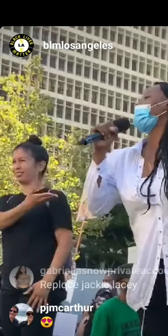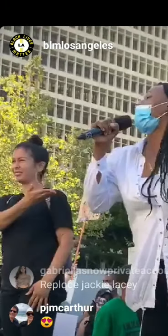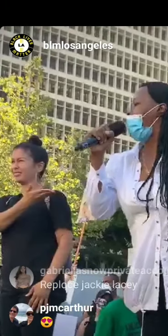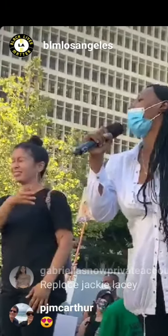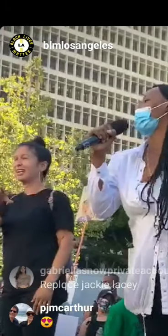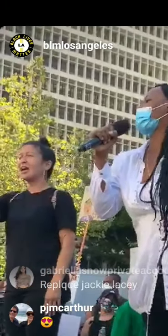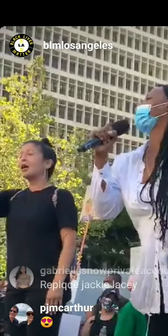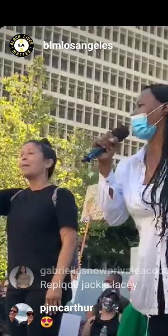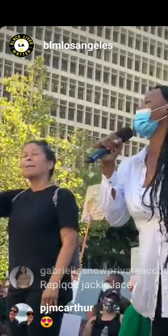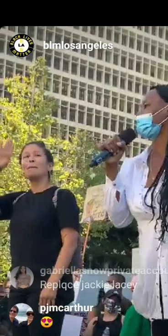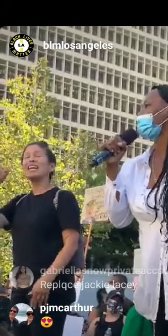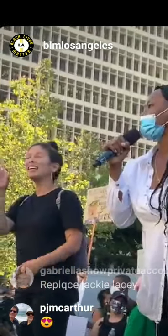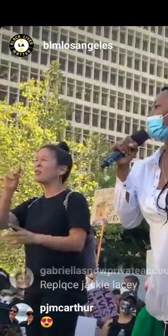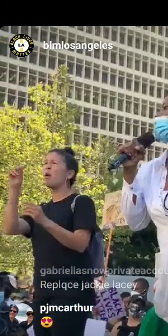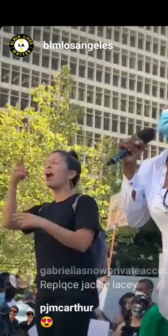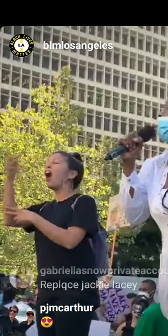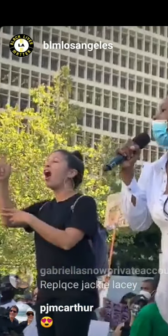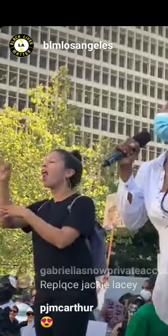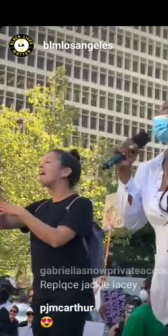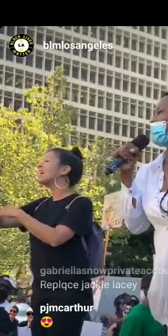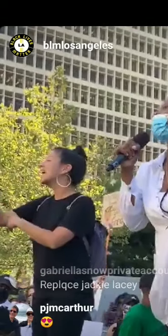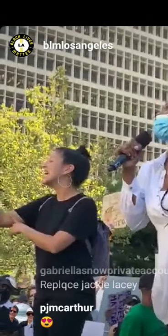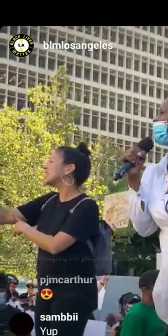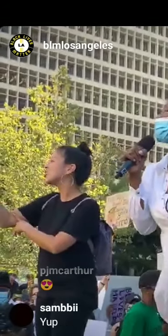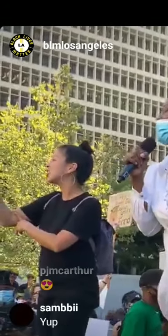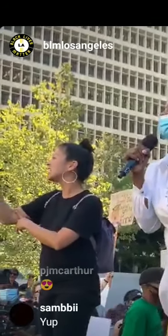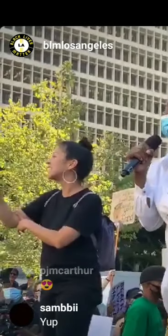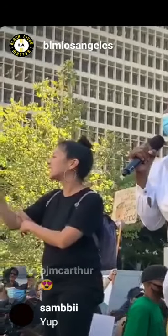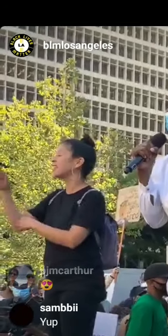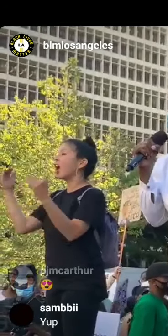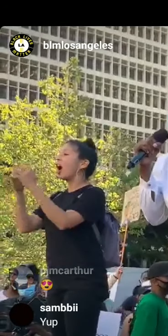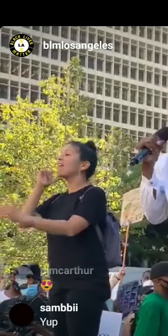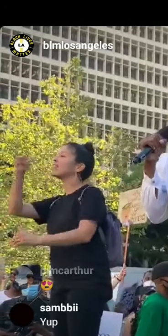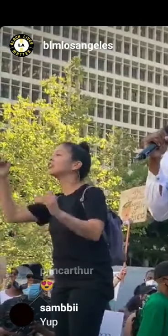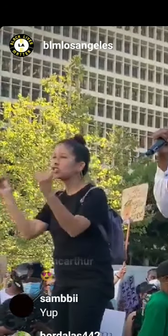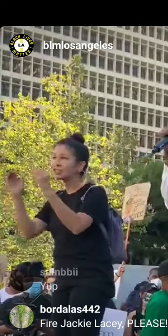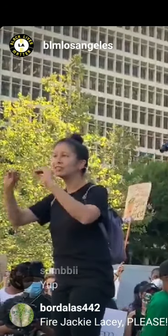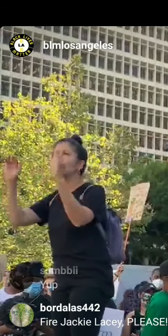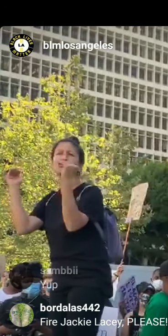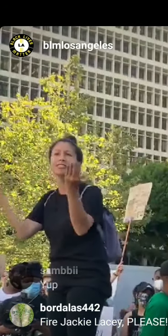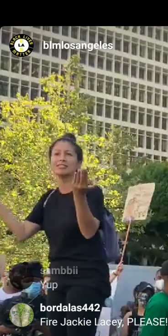building. This the Hall of Injustice. The Hall of Injustice. That's